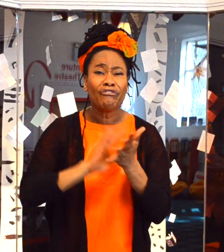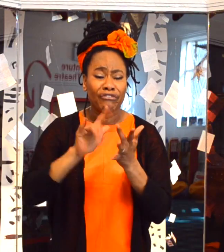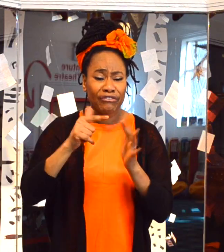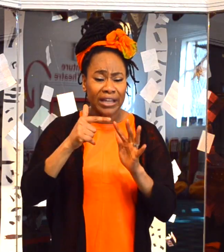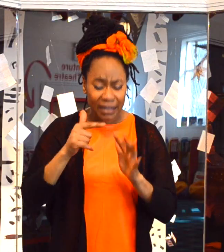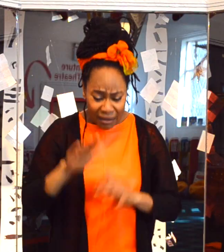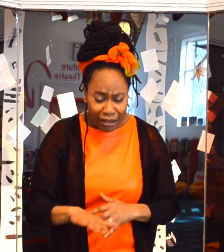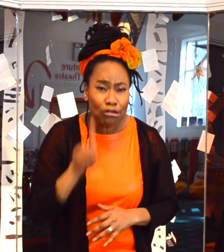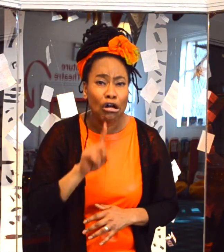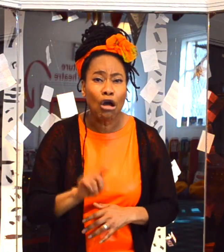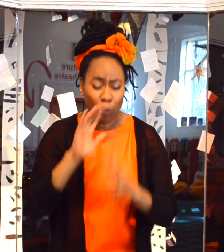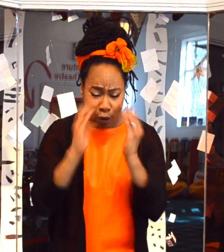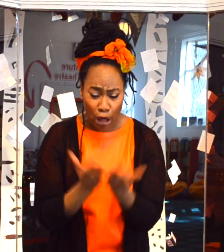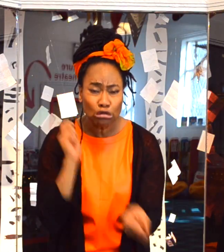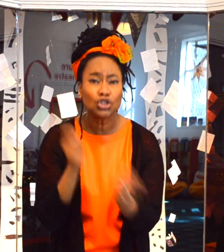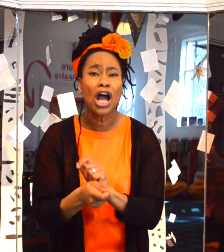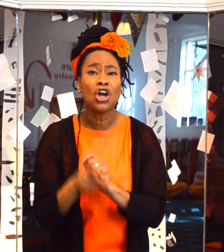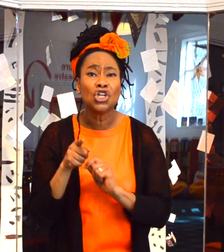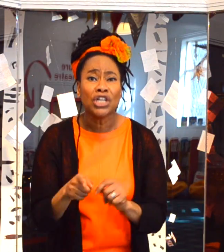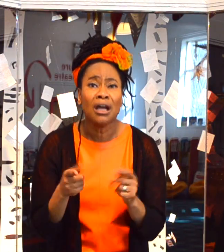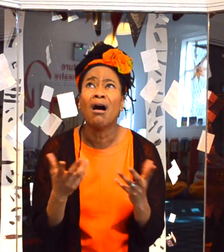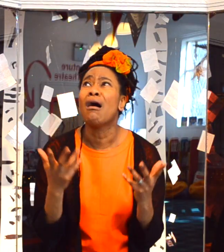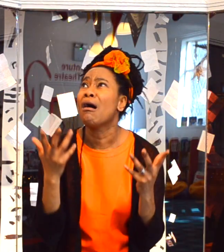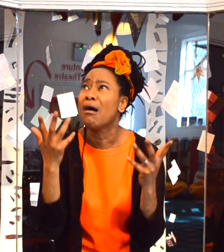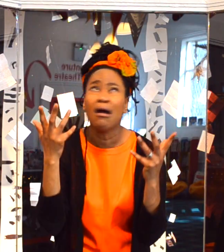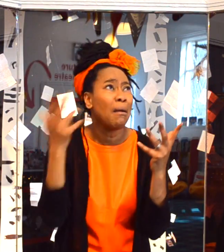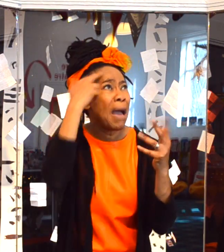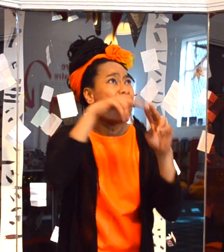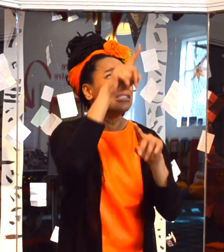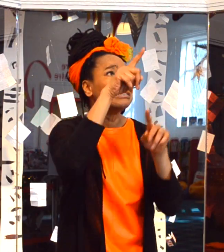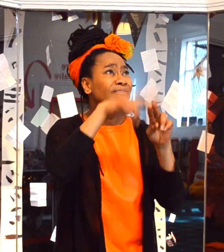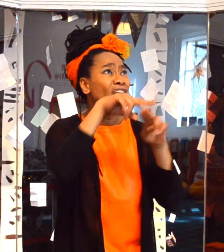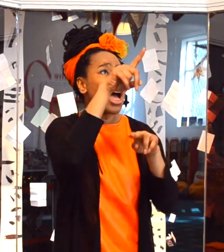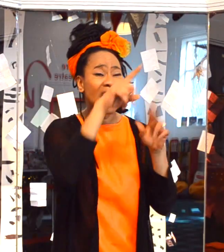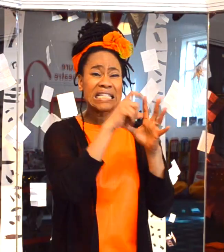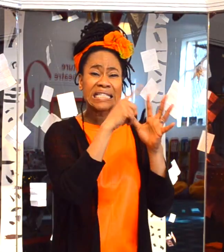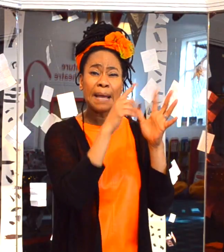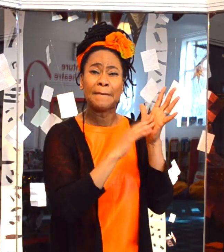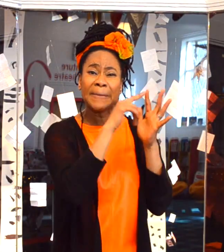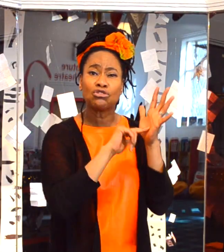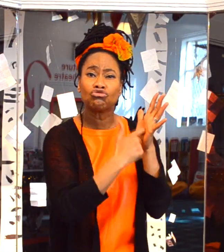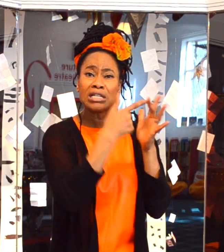Sophie's world is changing, so she reaches out to her parents, Demetrius and Helena.